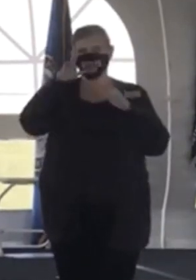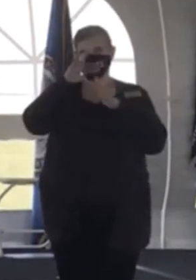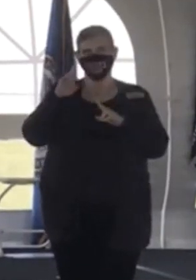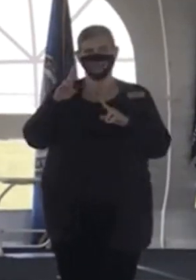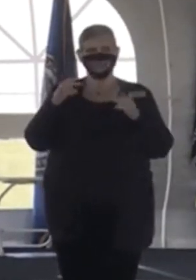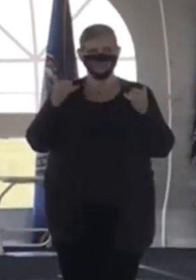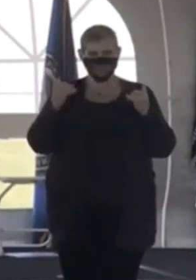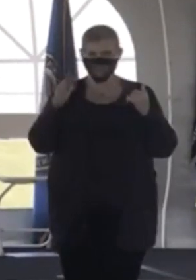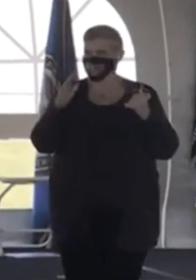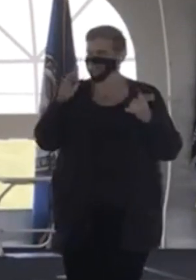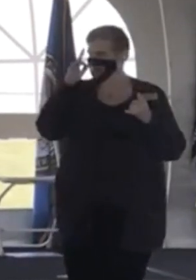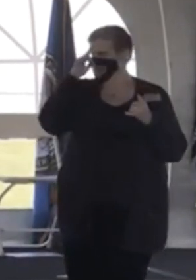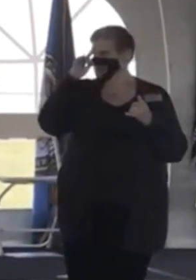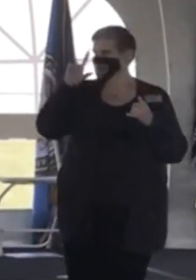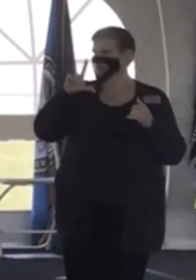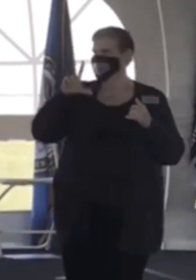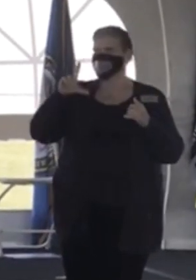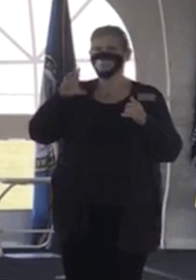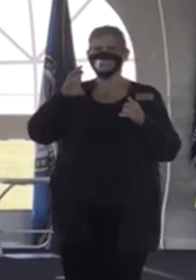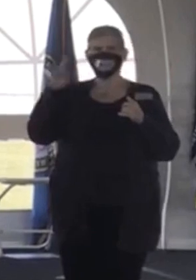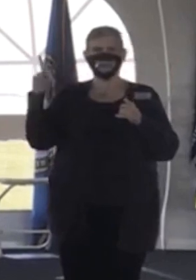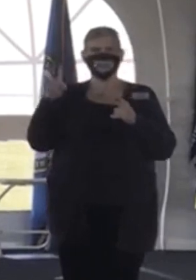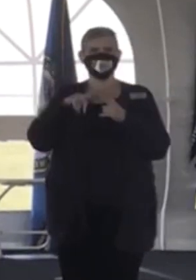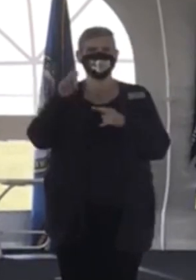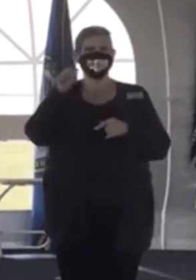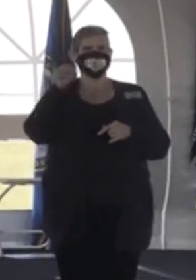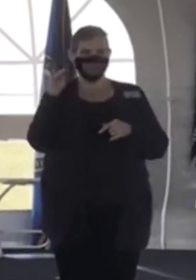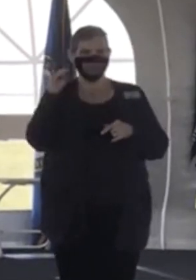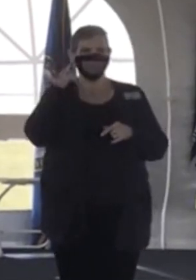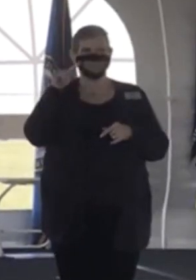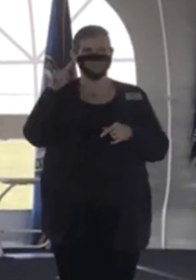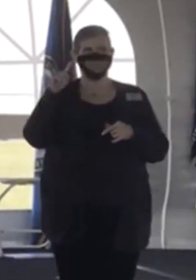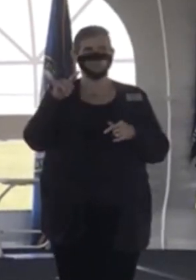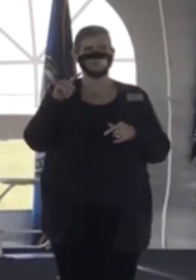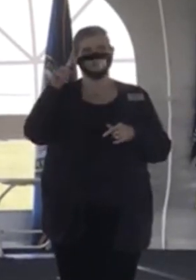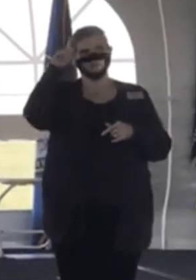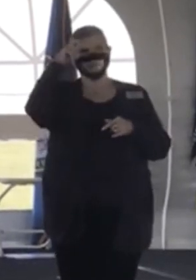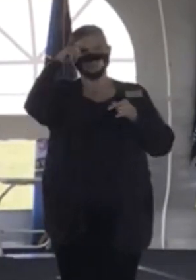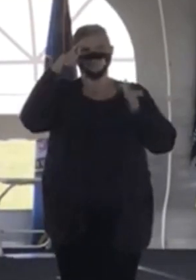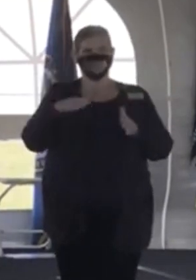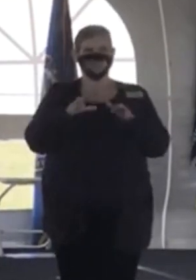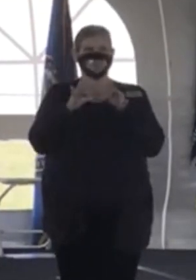now, I believe, to turn things back over to Sam for Governor Gordon's remarks. Thank you very much.